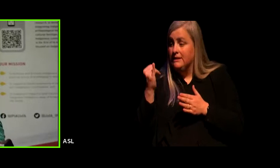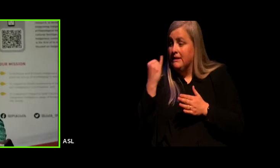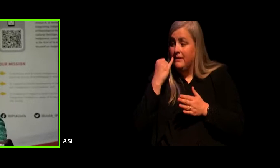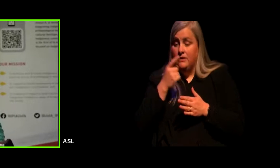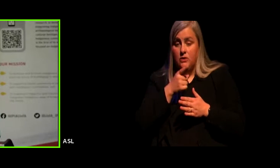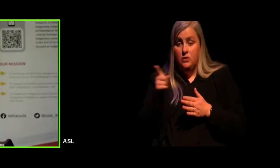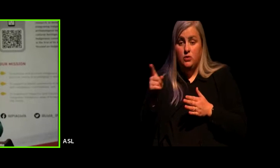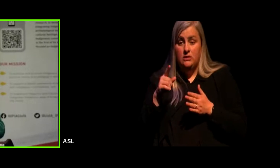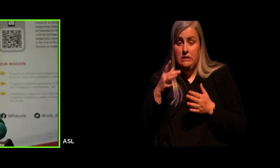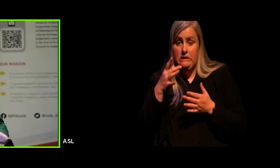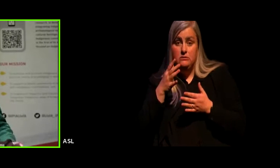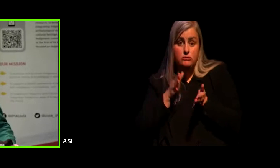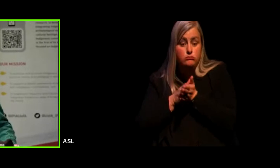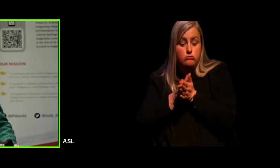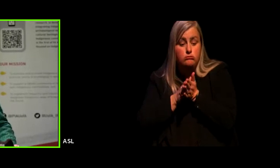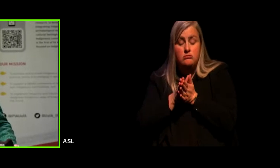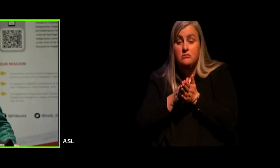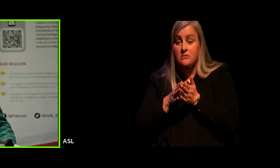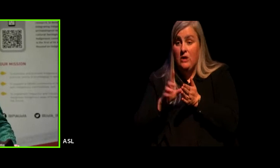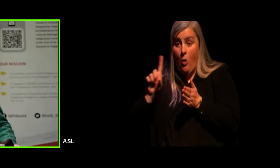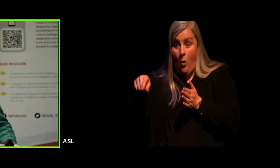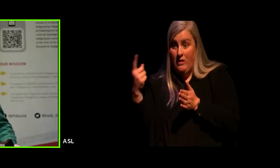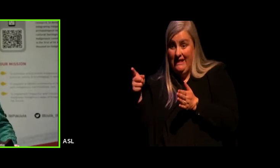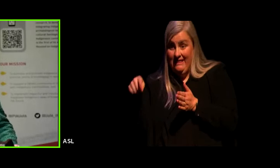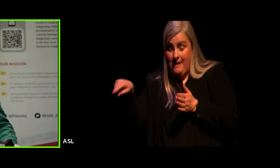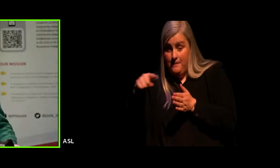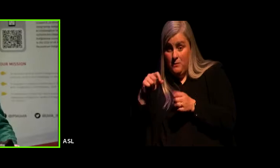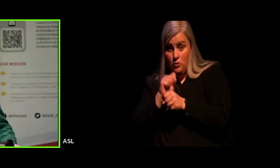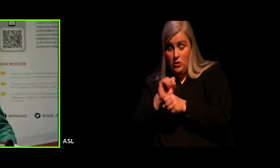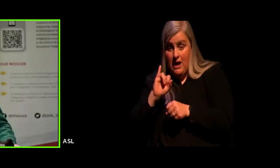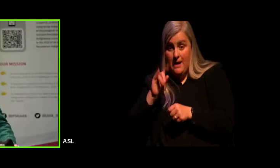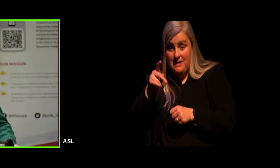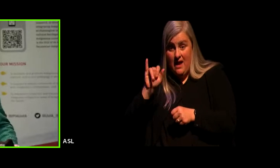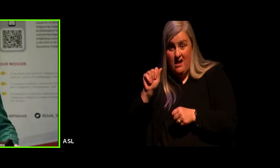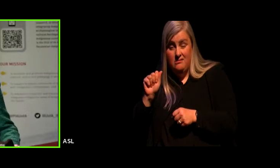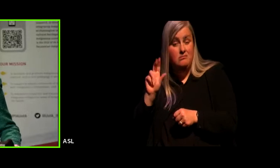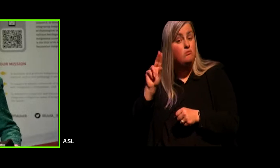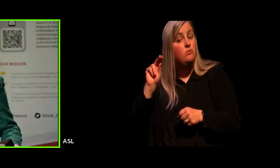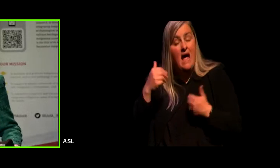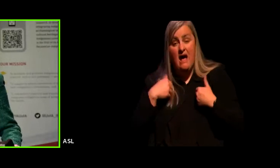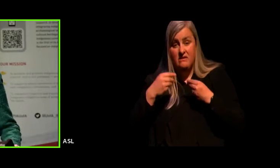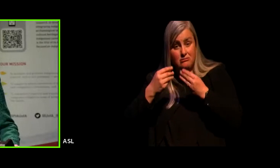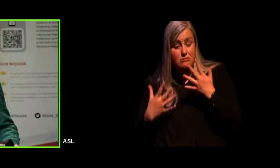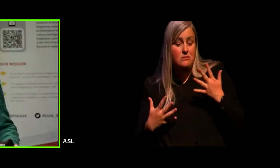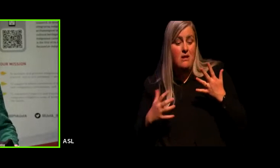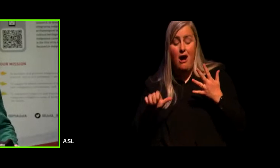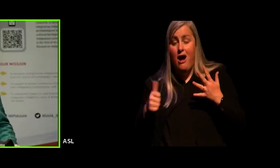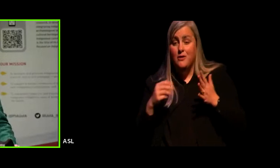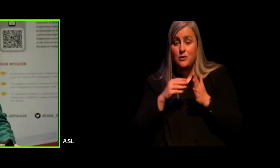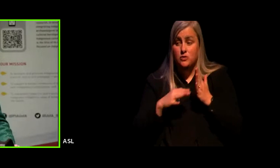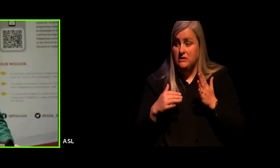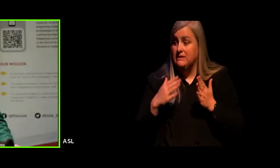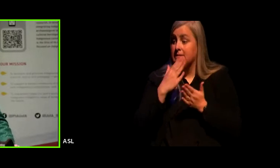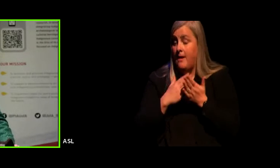at the IPIA. There is a whole passel of students doing fantastic stuff, including some in the field right now,